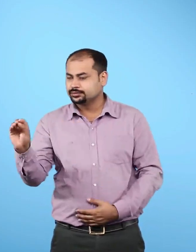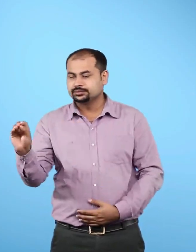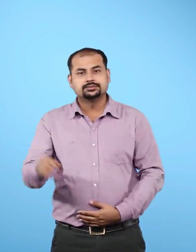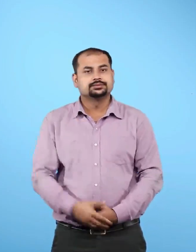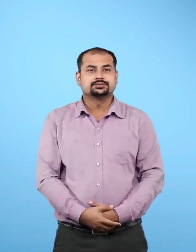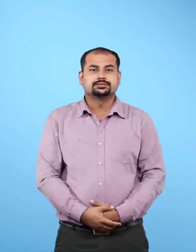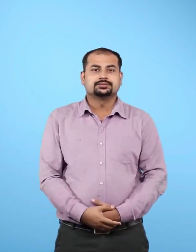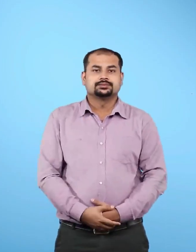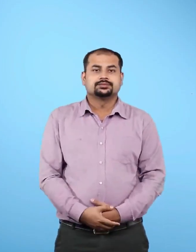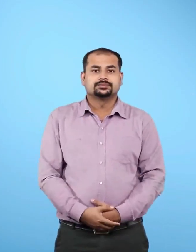dash.